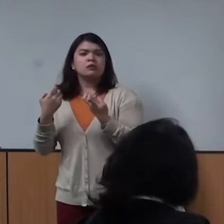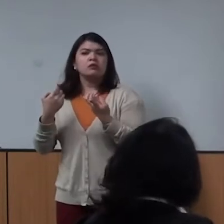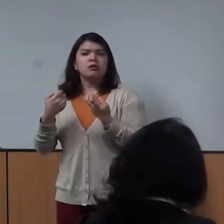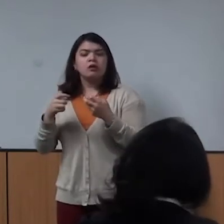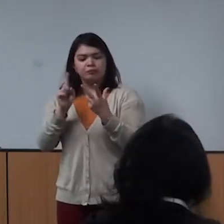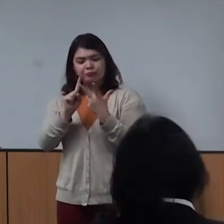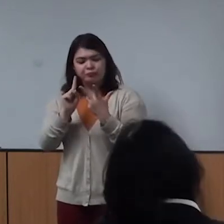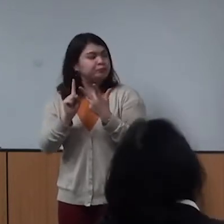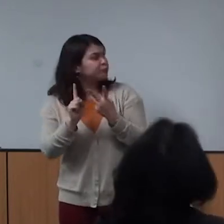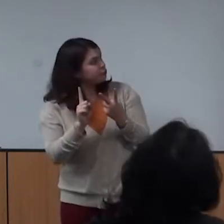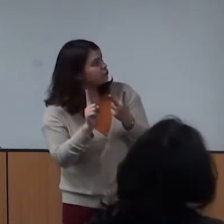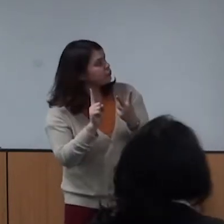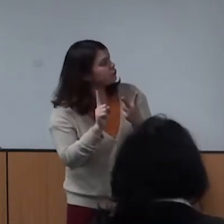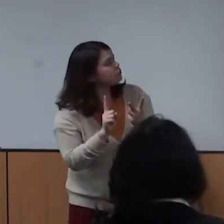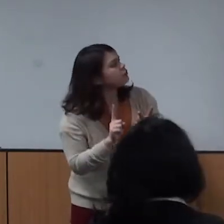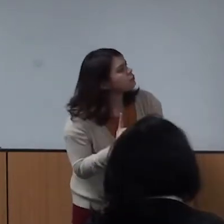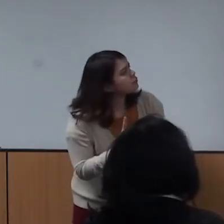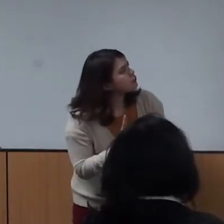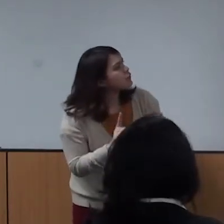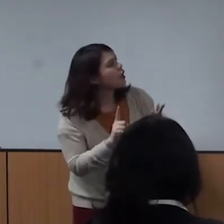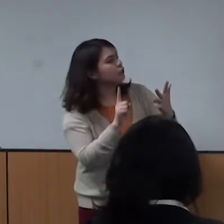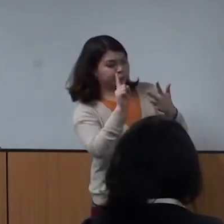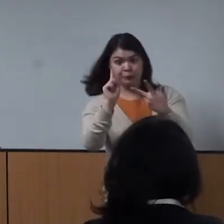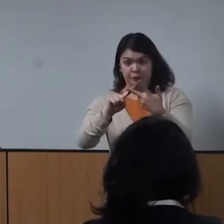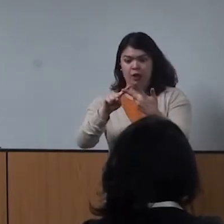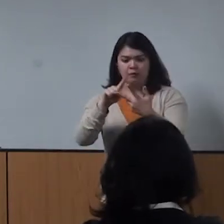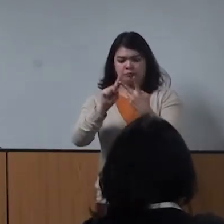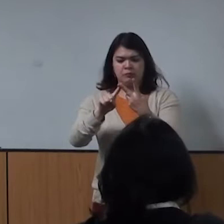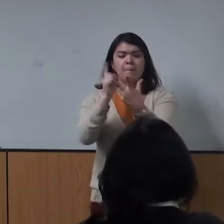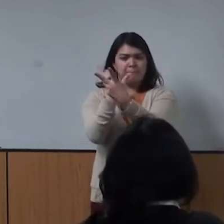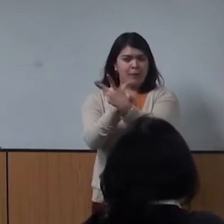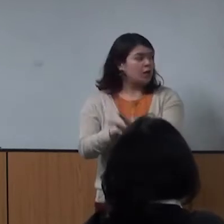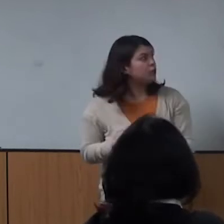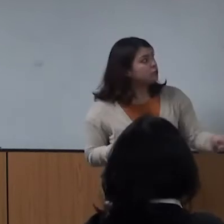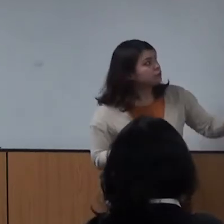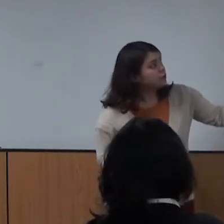is communication skills. How well is the student